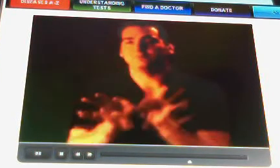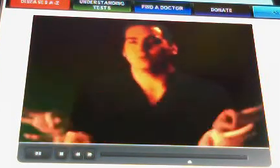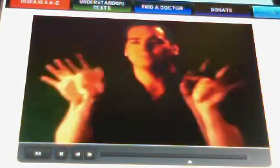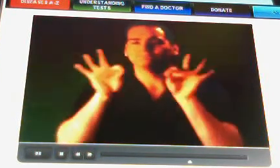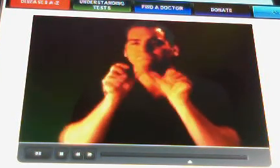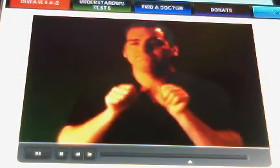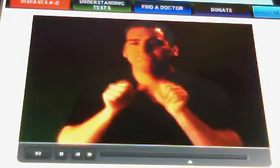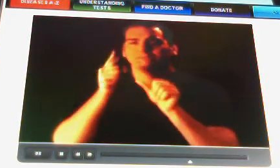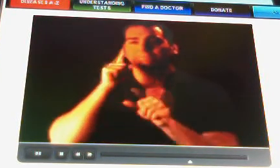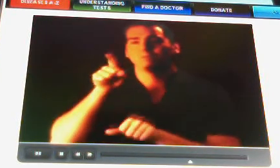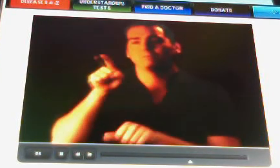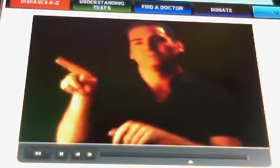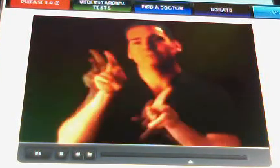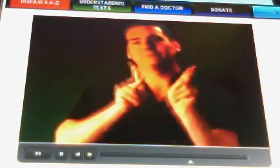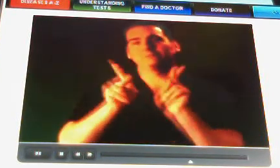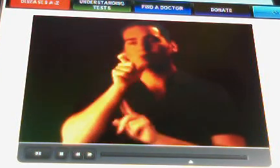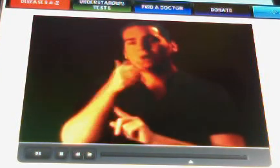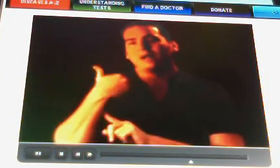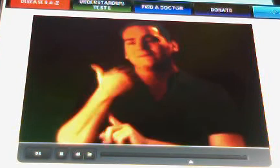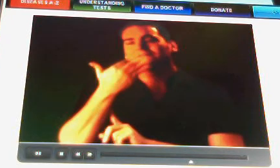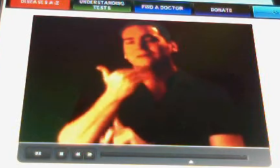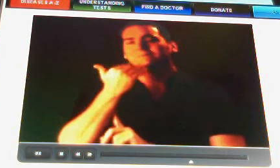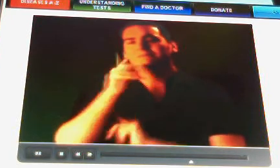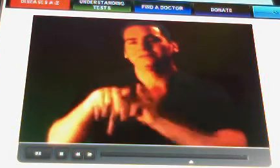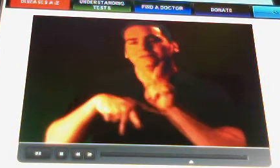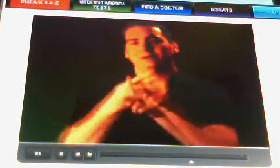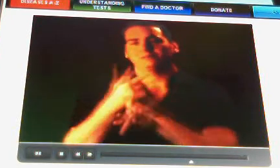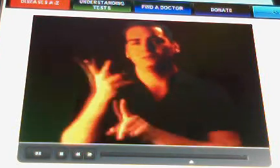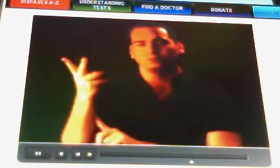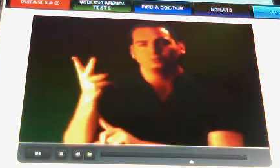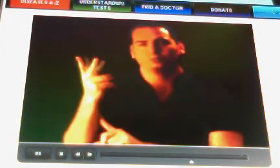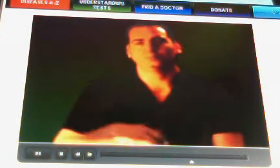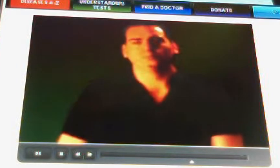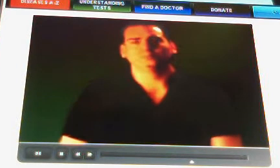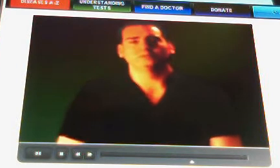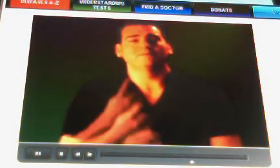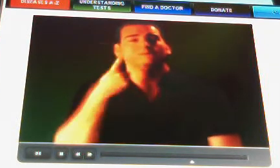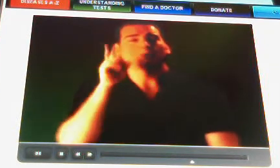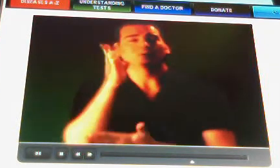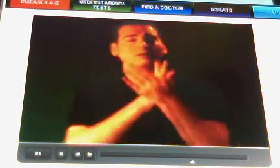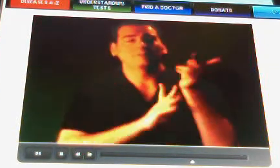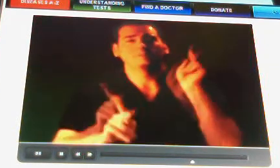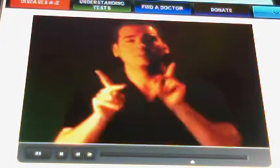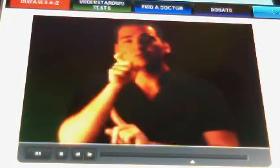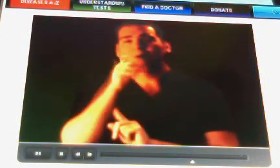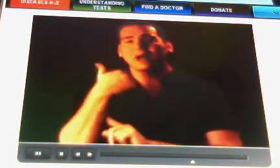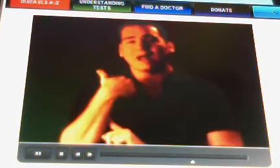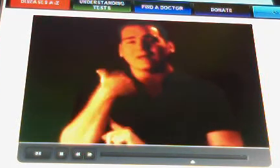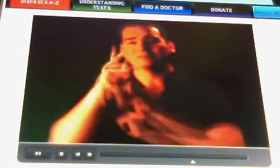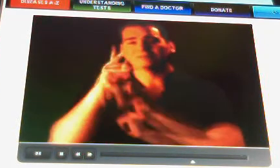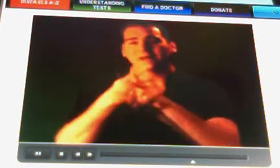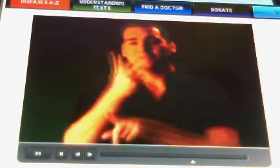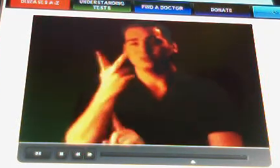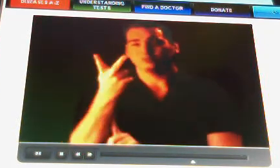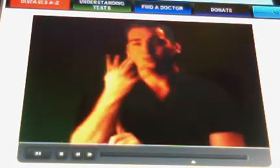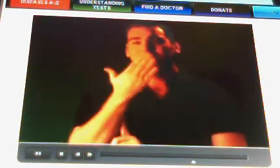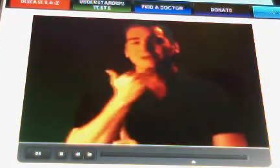may eliminate your need to take additional medications. It's also important that you get regular physical